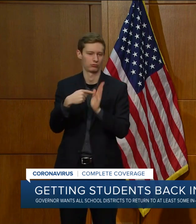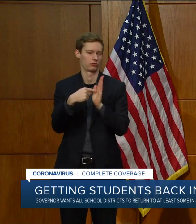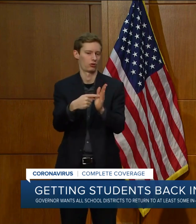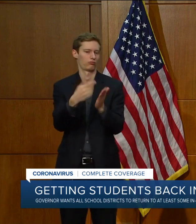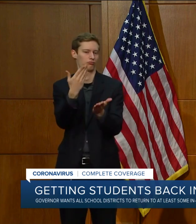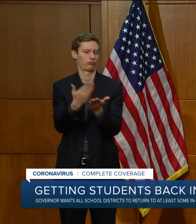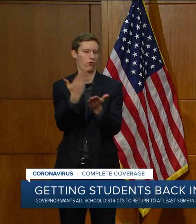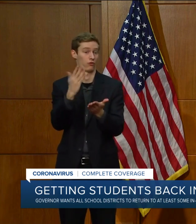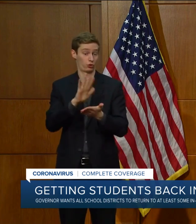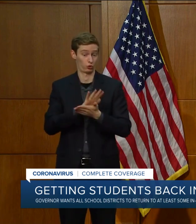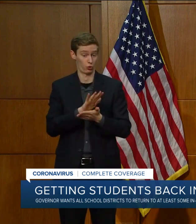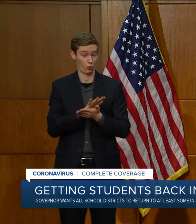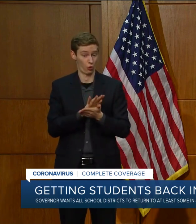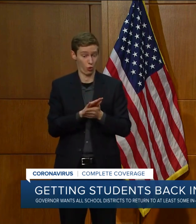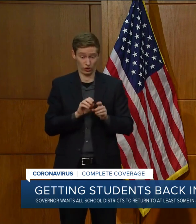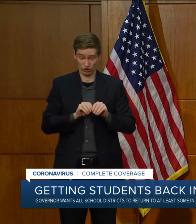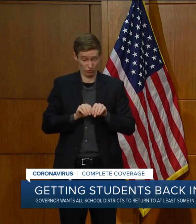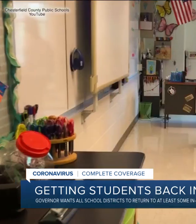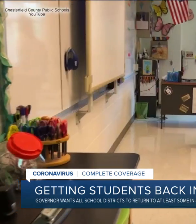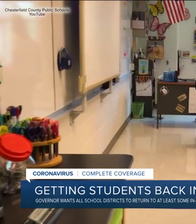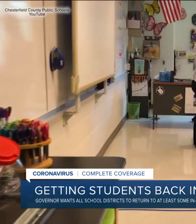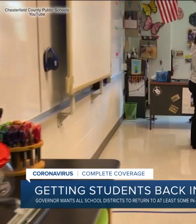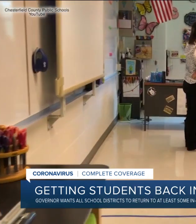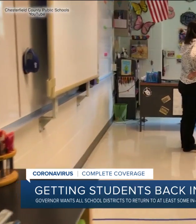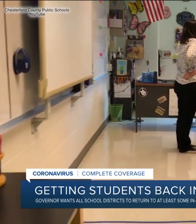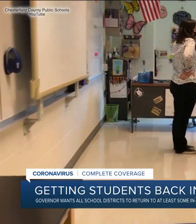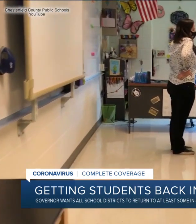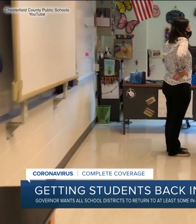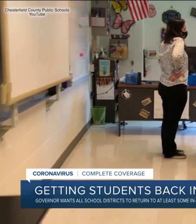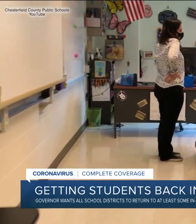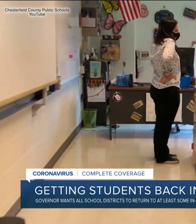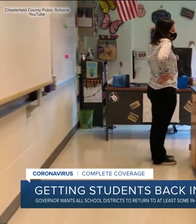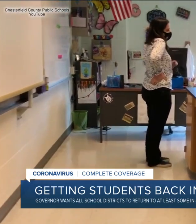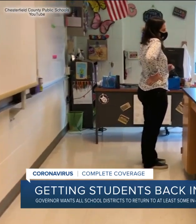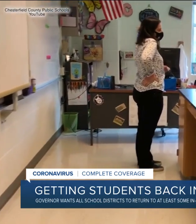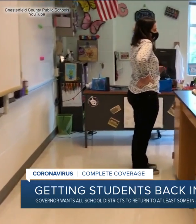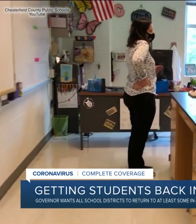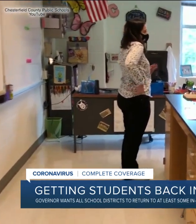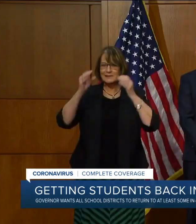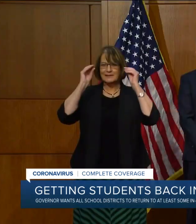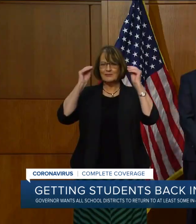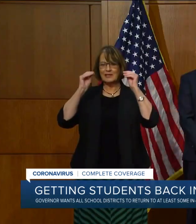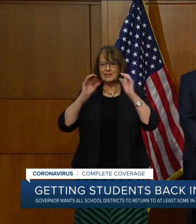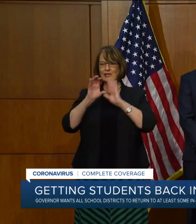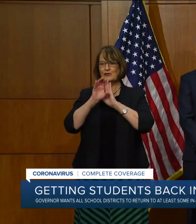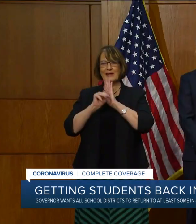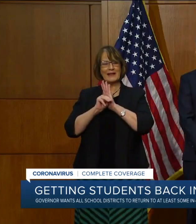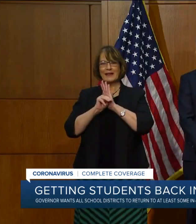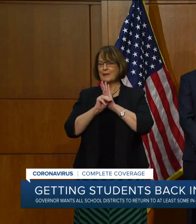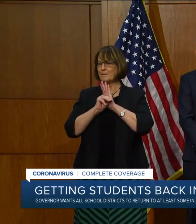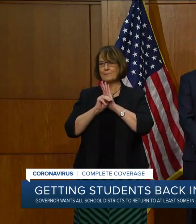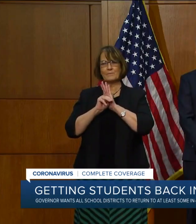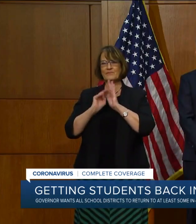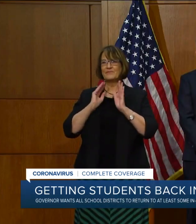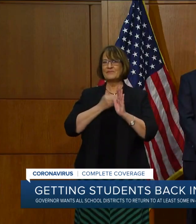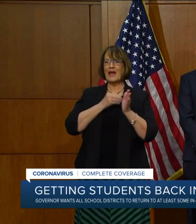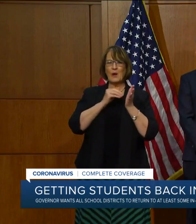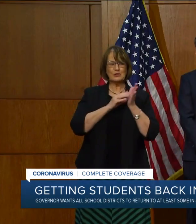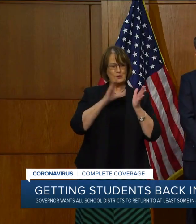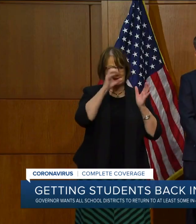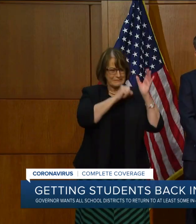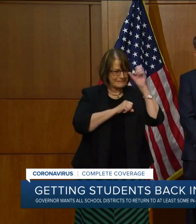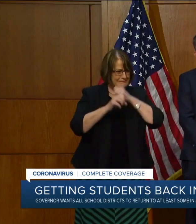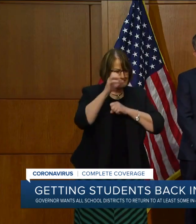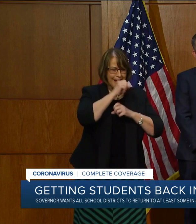that we've seen in some other congregate settings. Among those who spoke in favor of the shift, our students need in-person